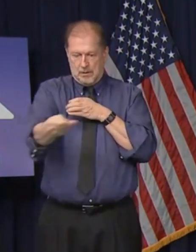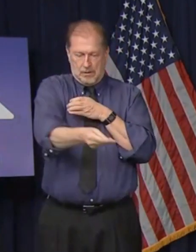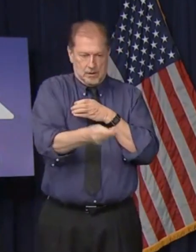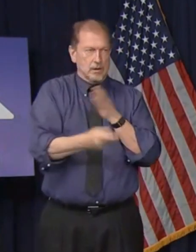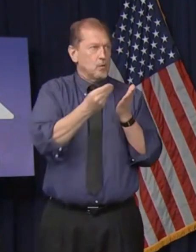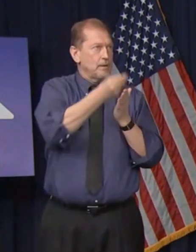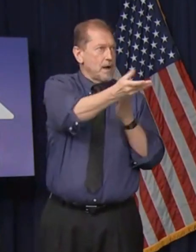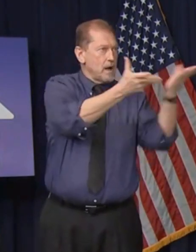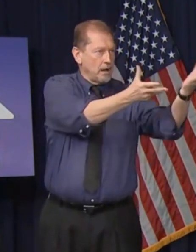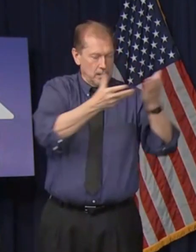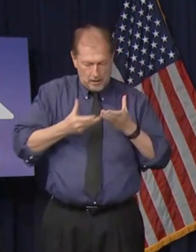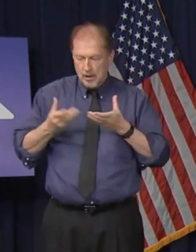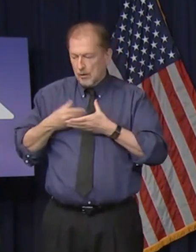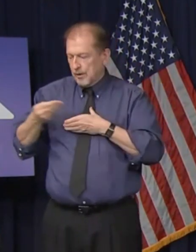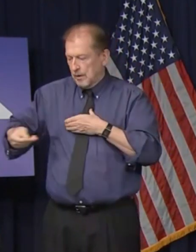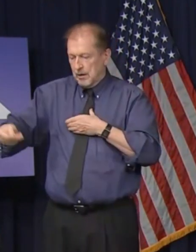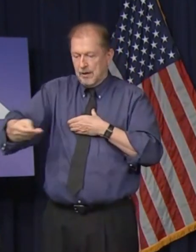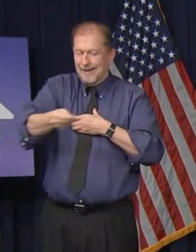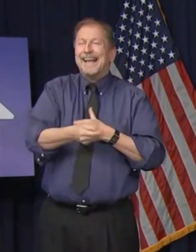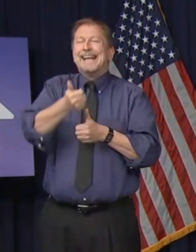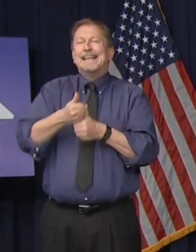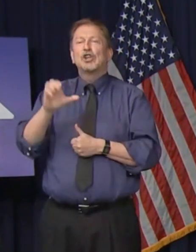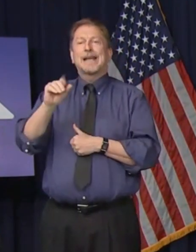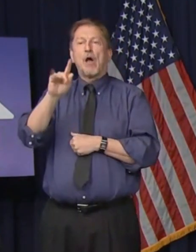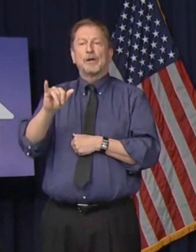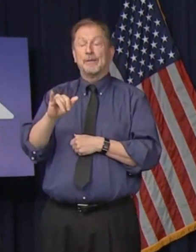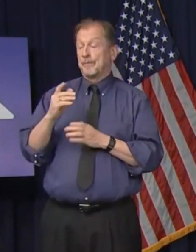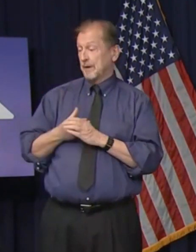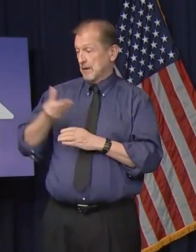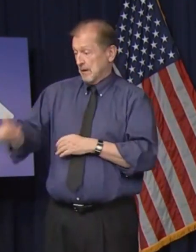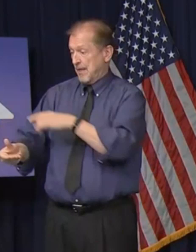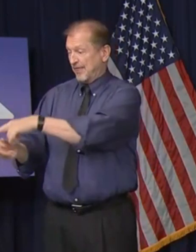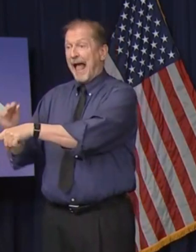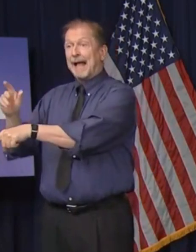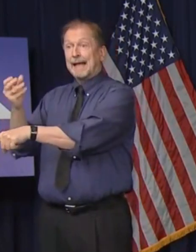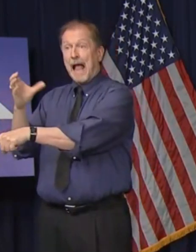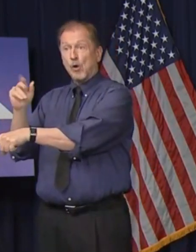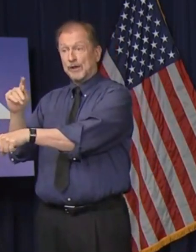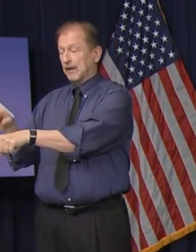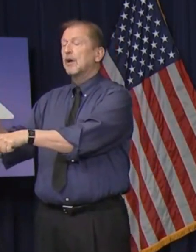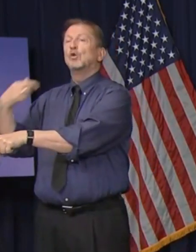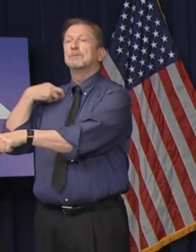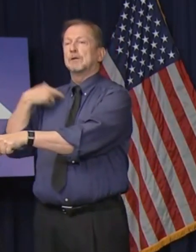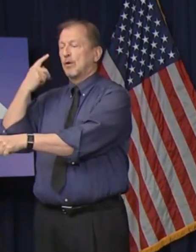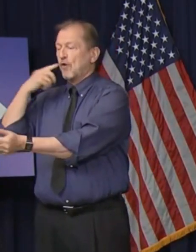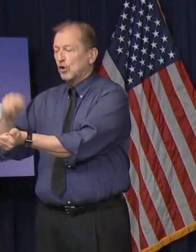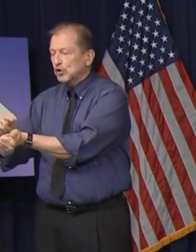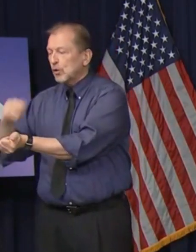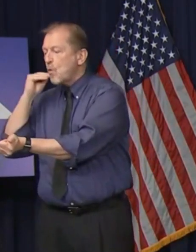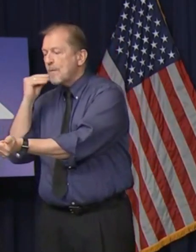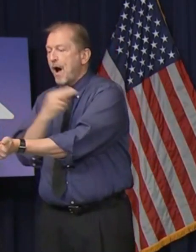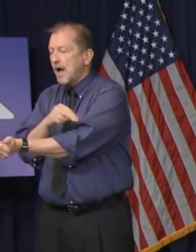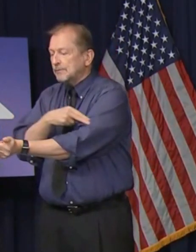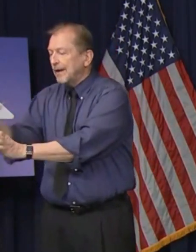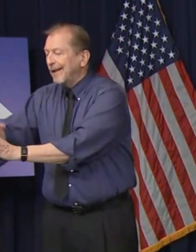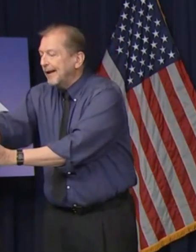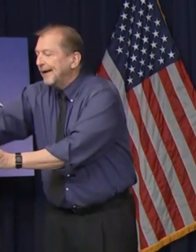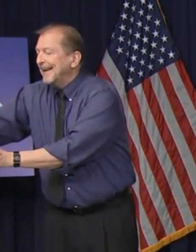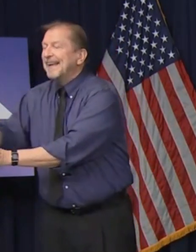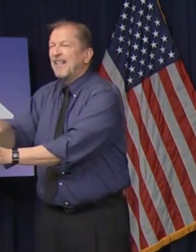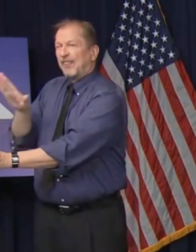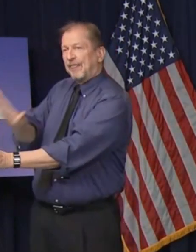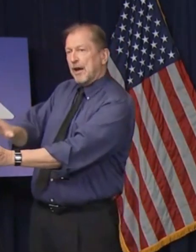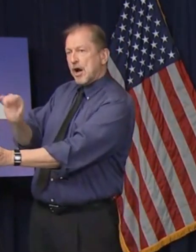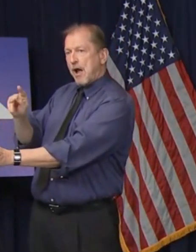distributing PPE across its county, and occasionally where there are hospitals that are of specific need, we can step in and